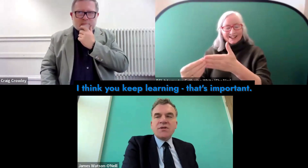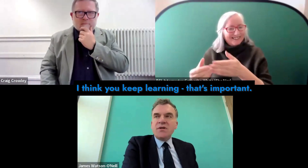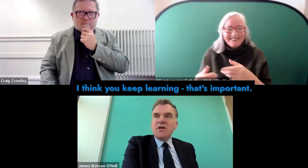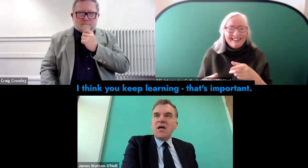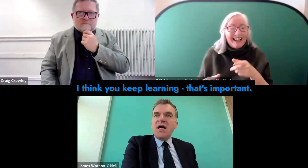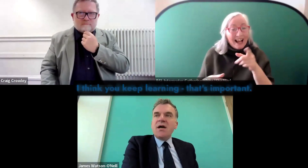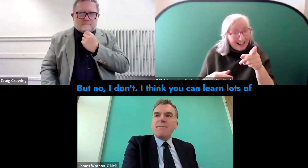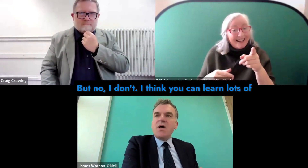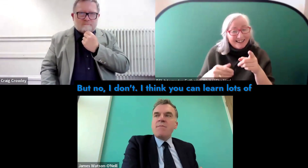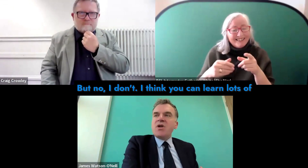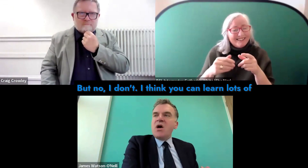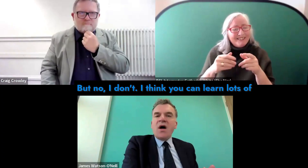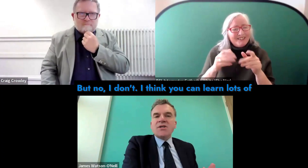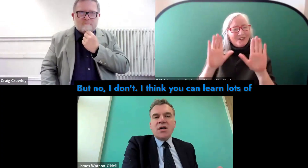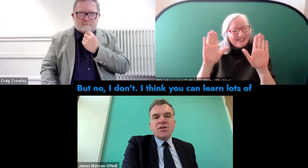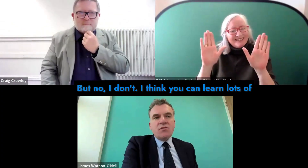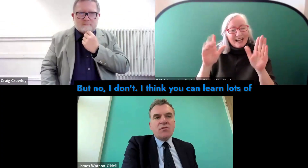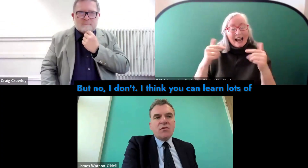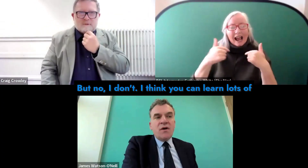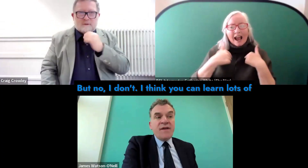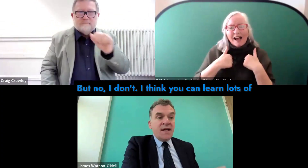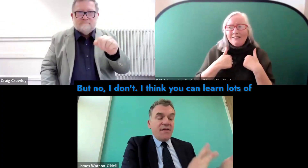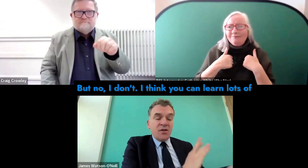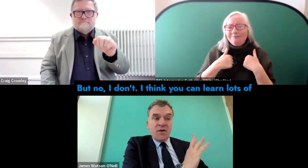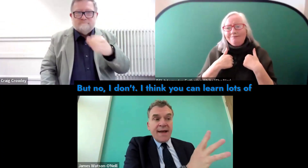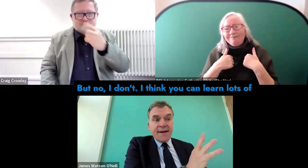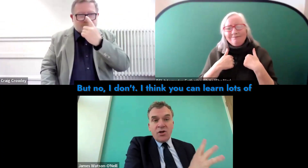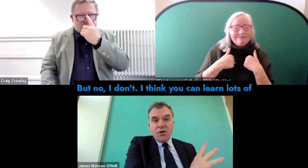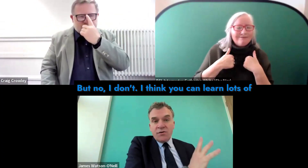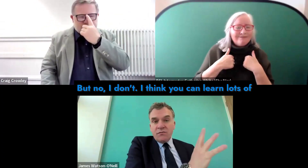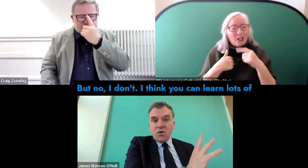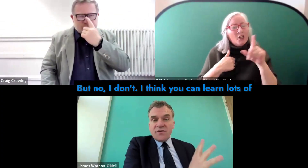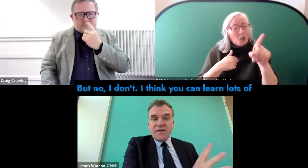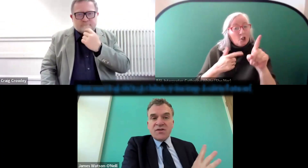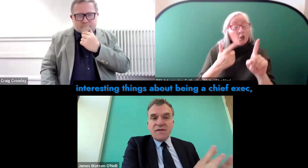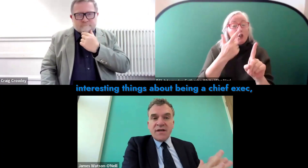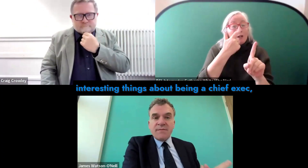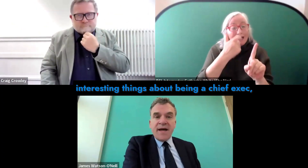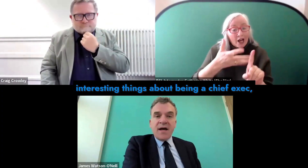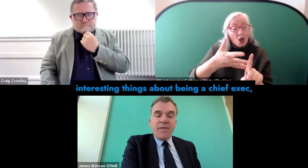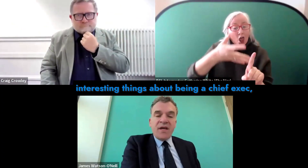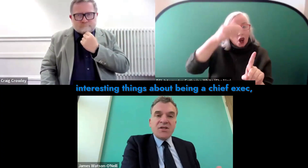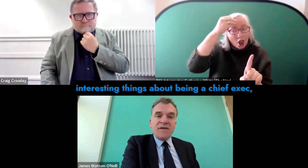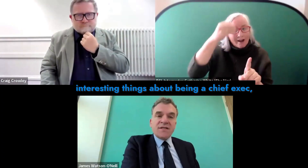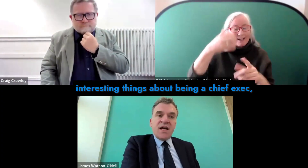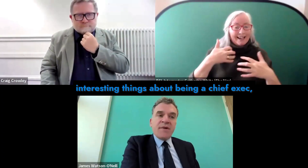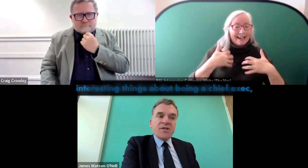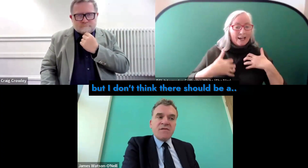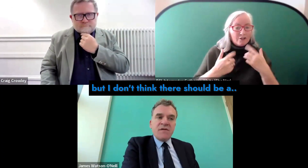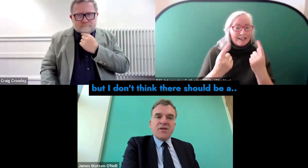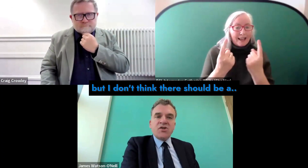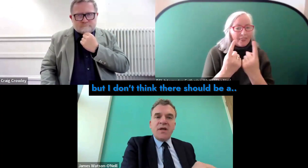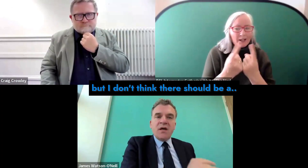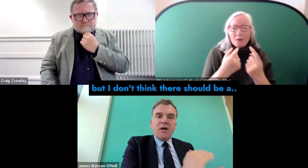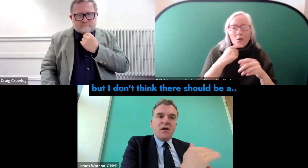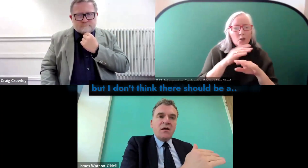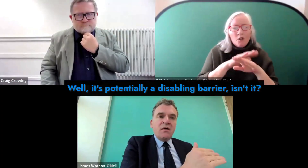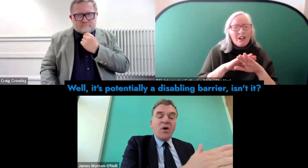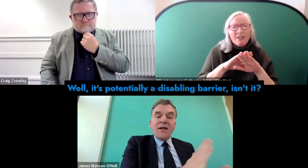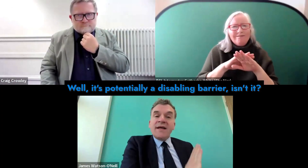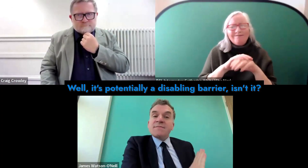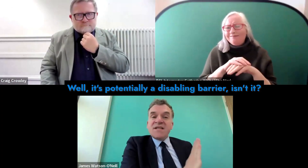That's important. But no, I don't. I think you can learn lots of interesting things about being a chief exec, but I don't think there should